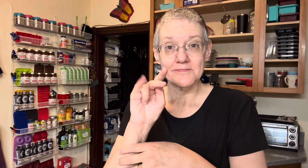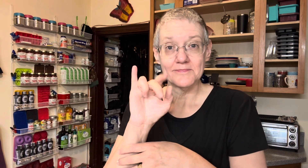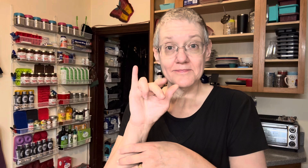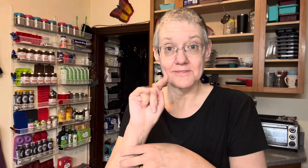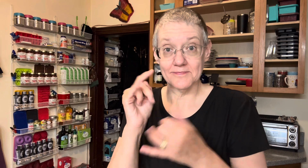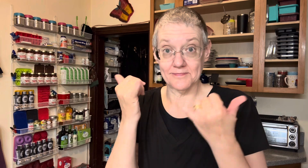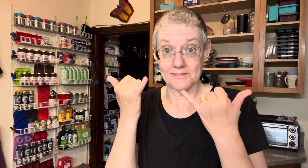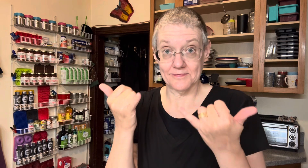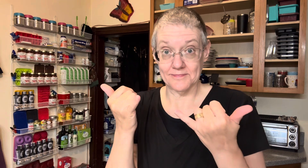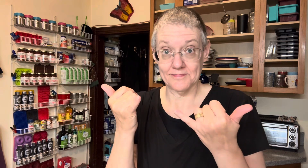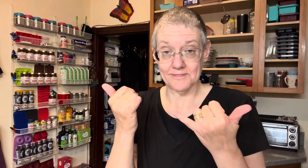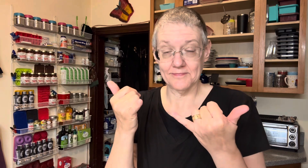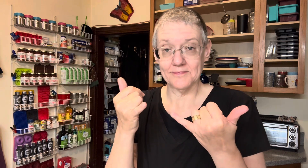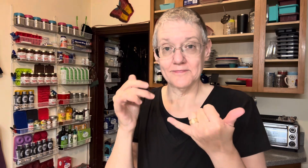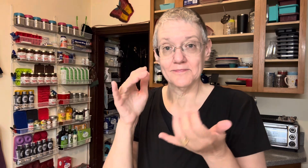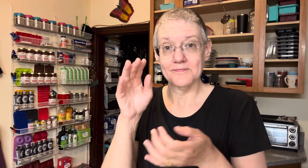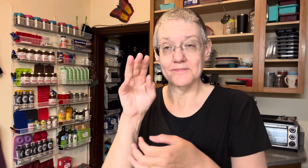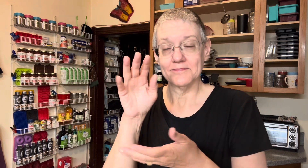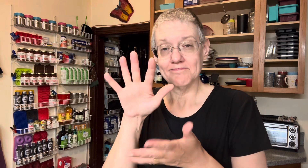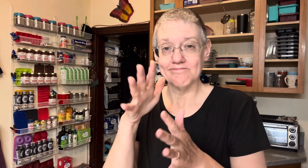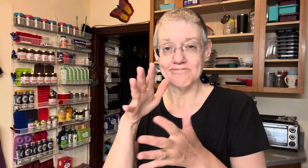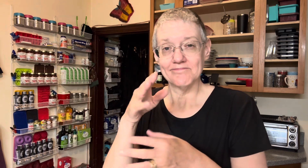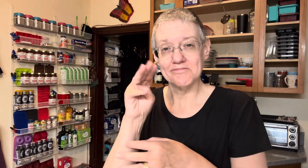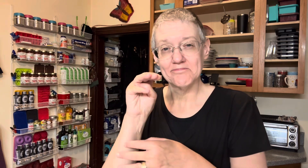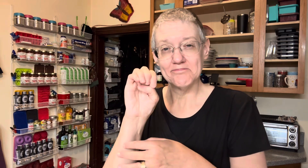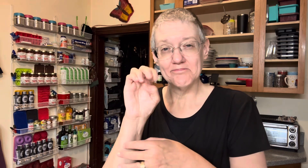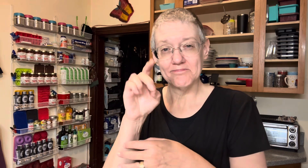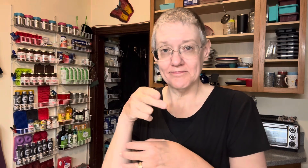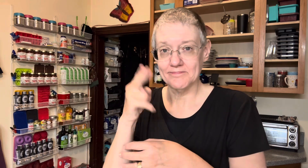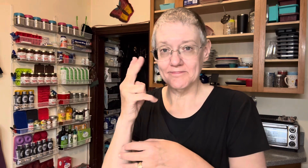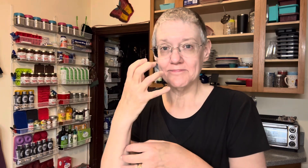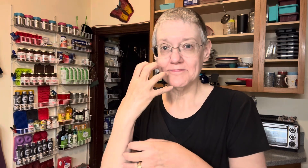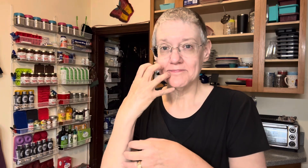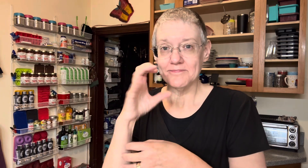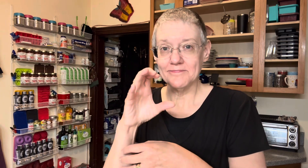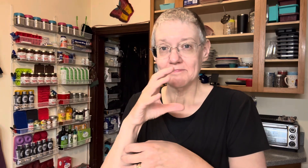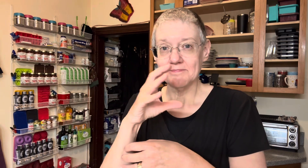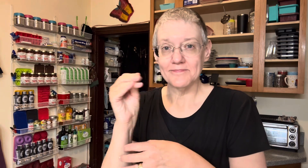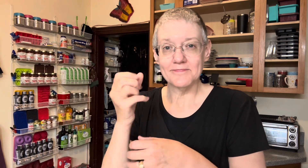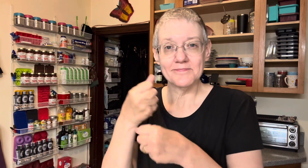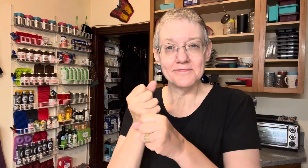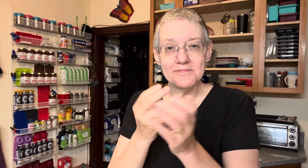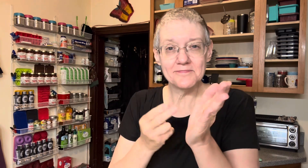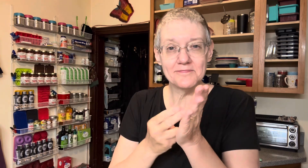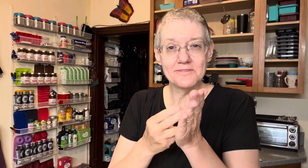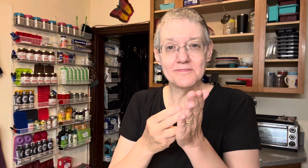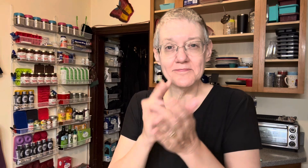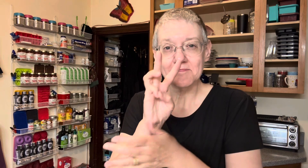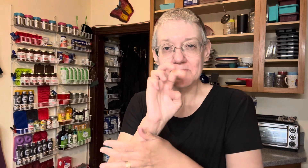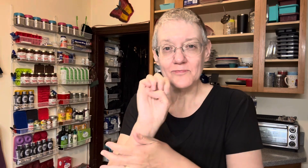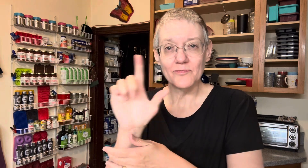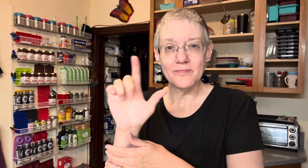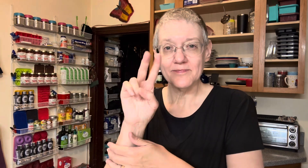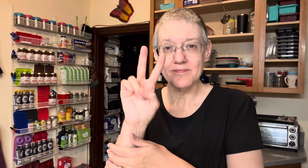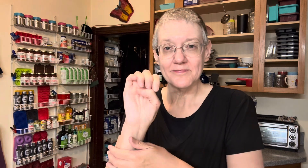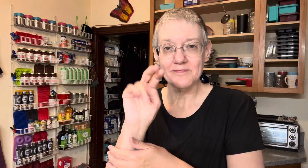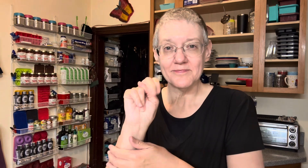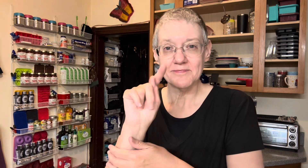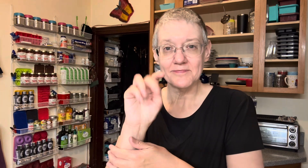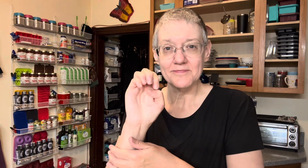So heat your skillet on medium-high heat, and make sure your kitchen is well vented.